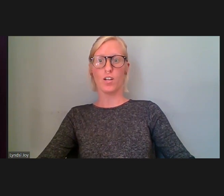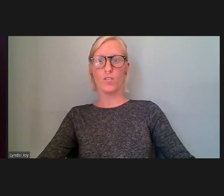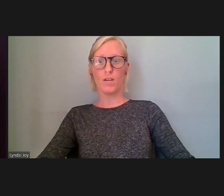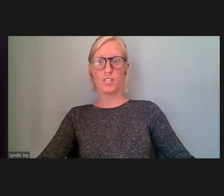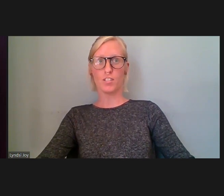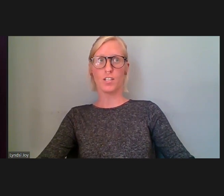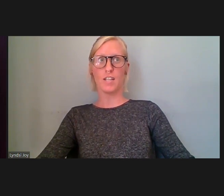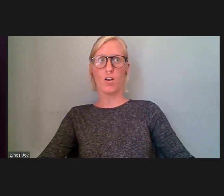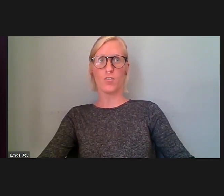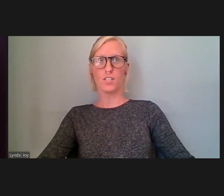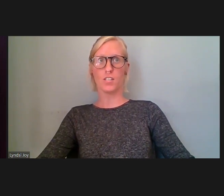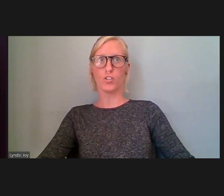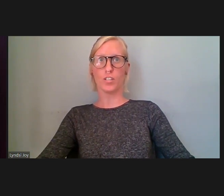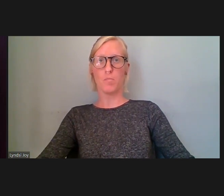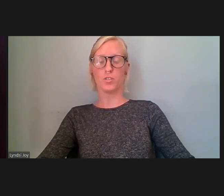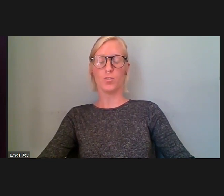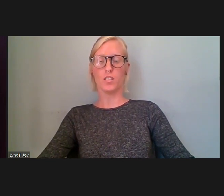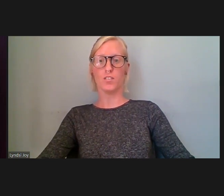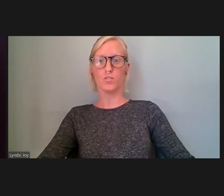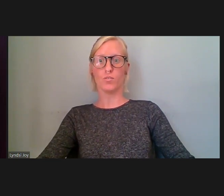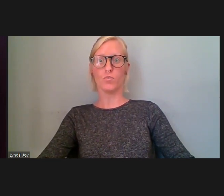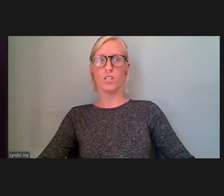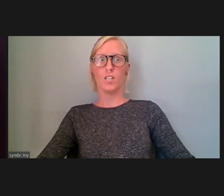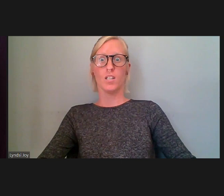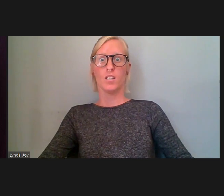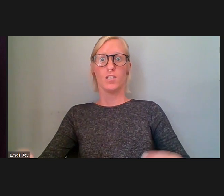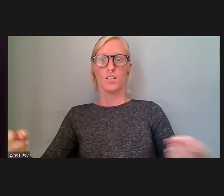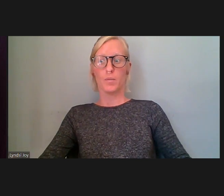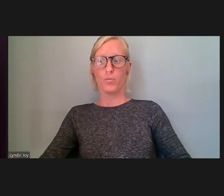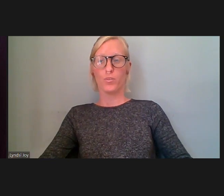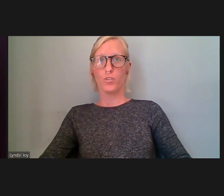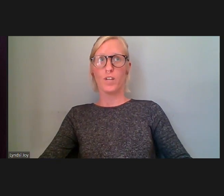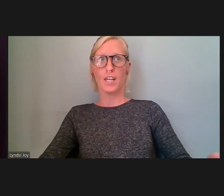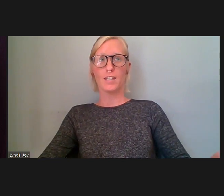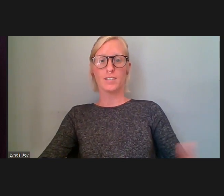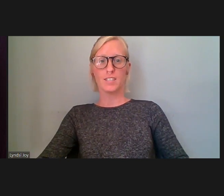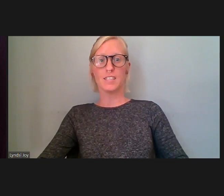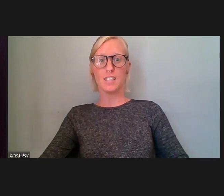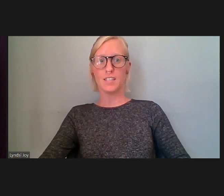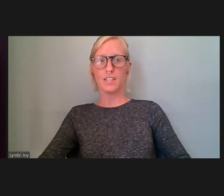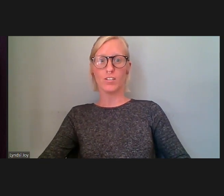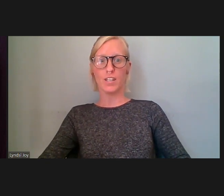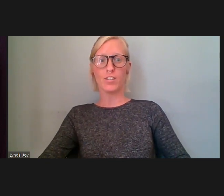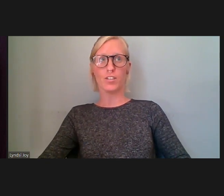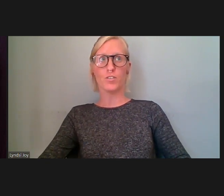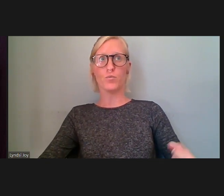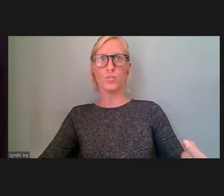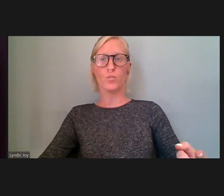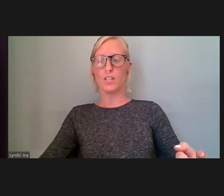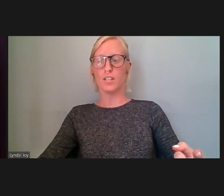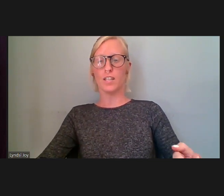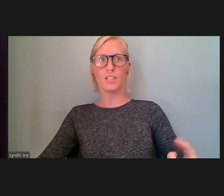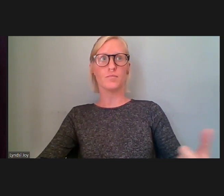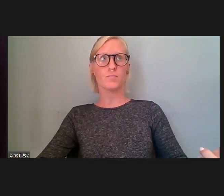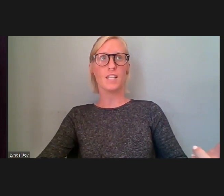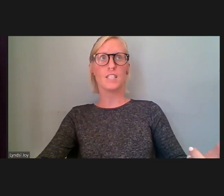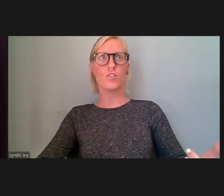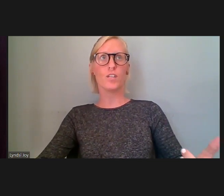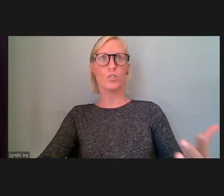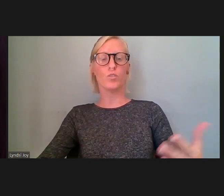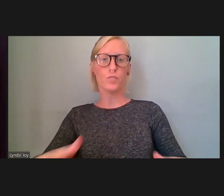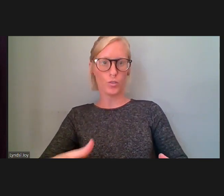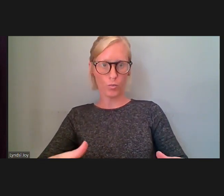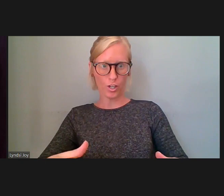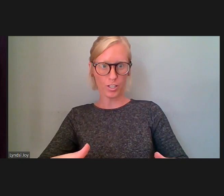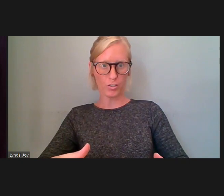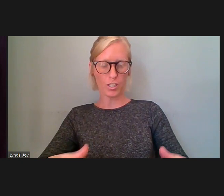So like, oh, that wasn't good. Now this is a learning opportunity to improve and to sneak it in there later if you knew it. Like it's different